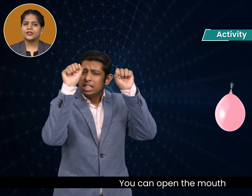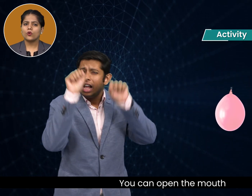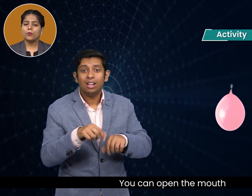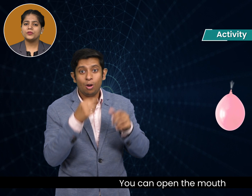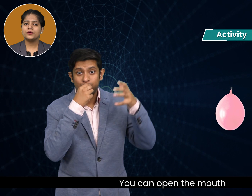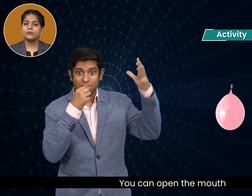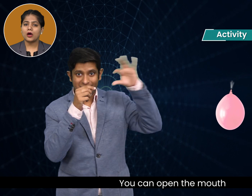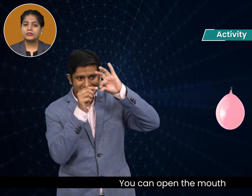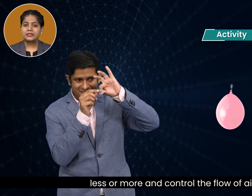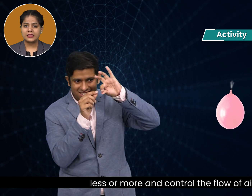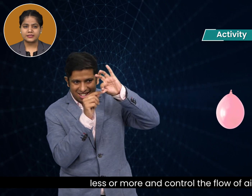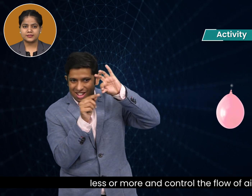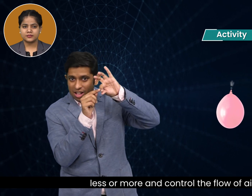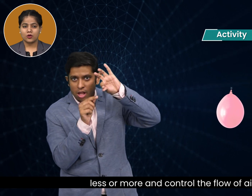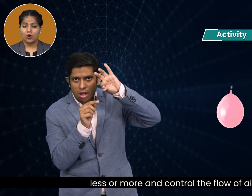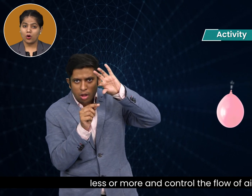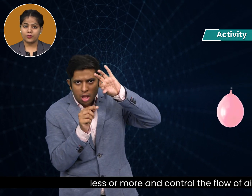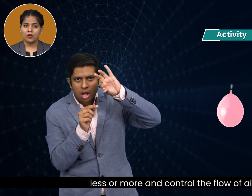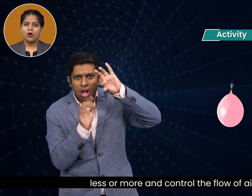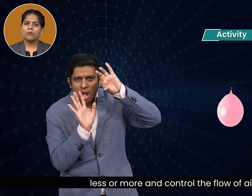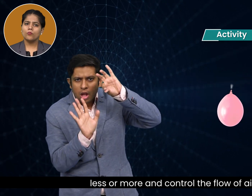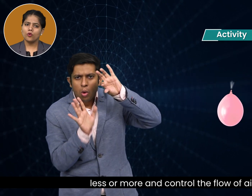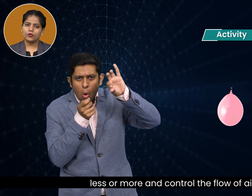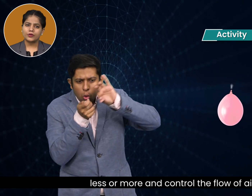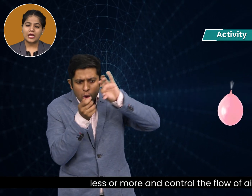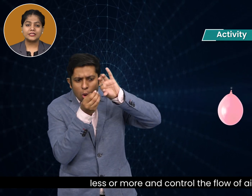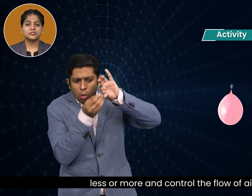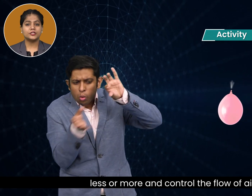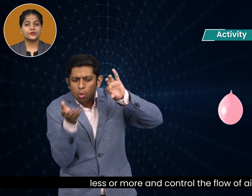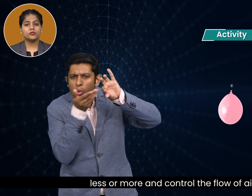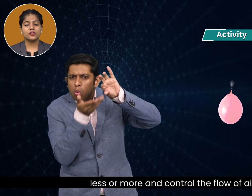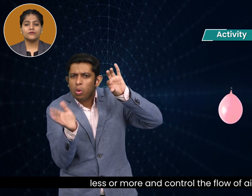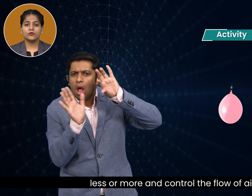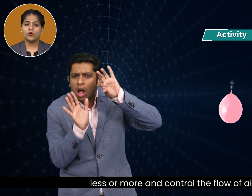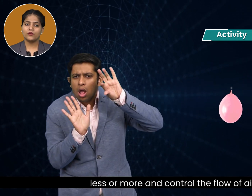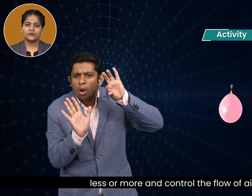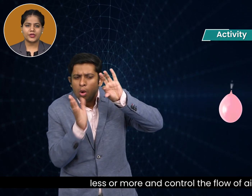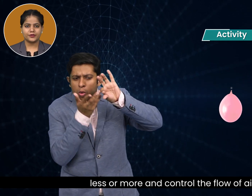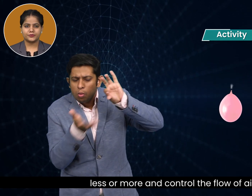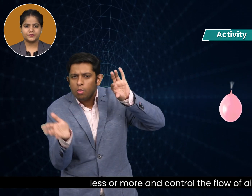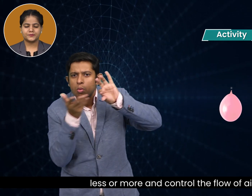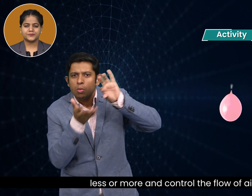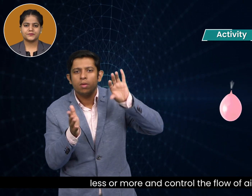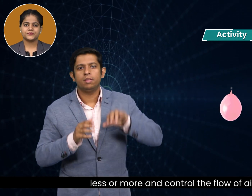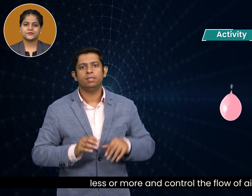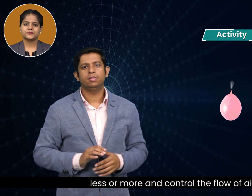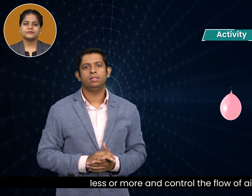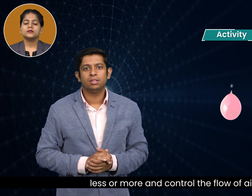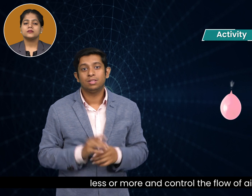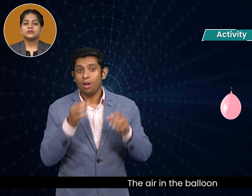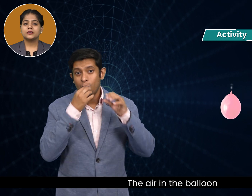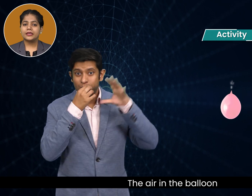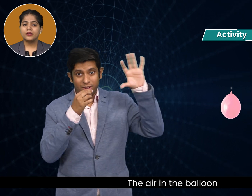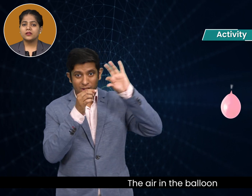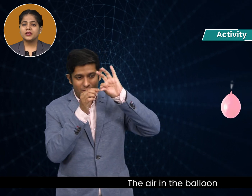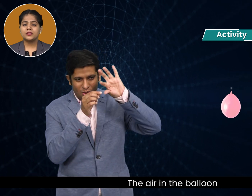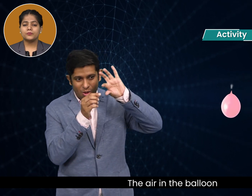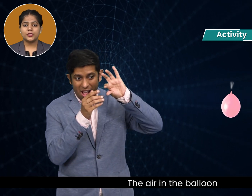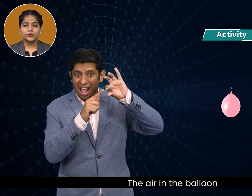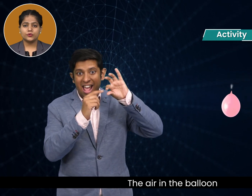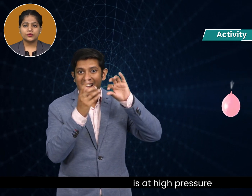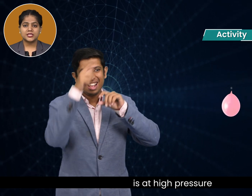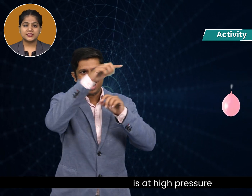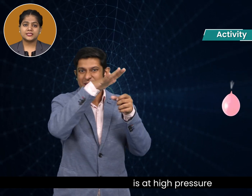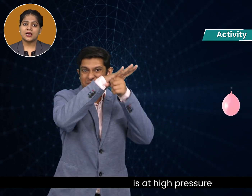You can open the mouth less or more and control the flow of air. The air in